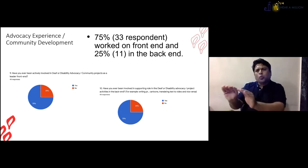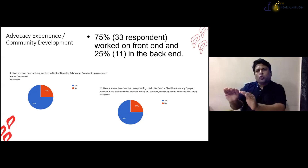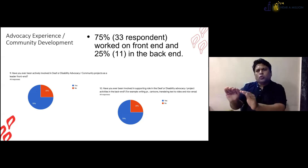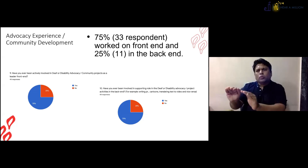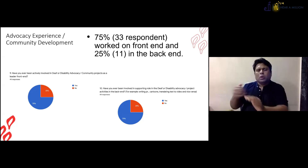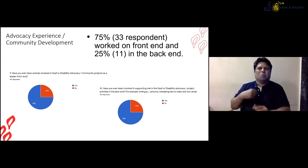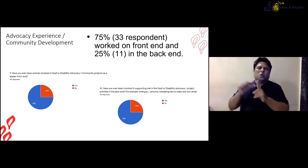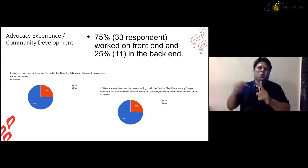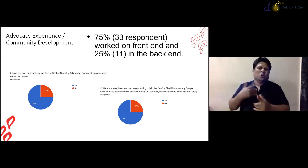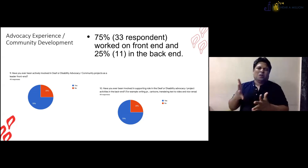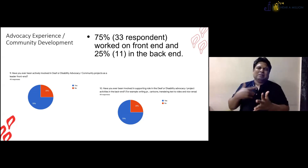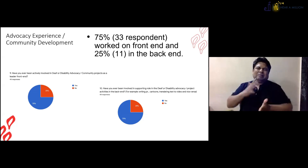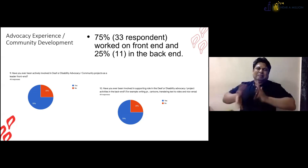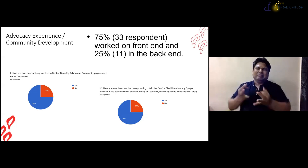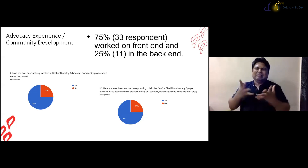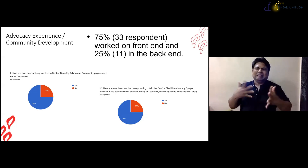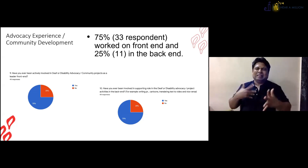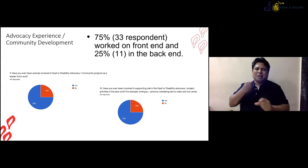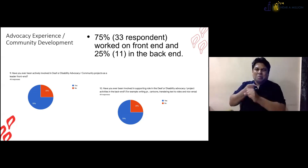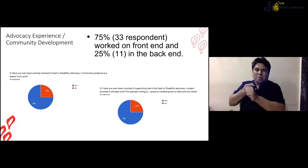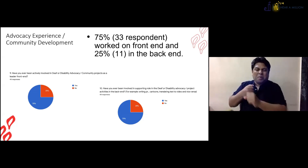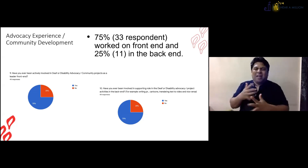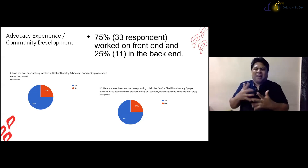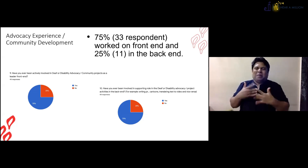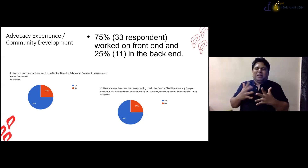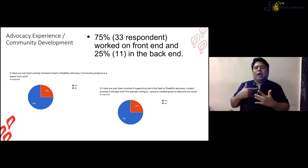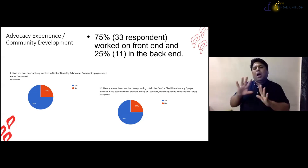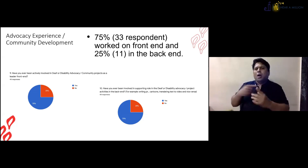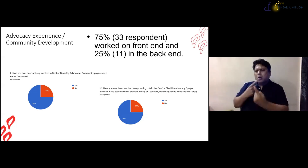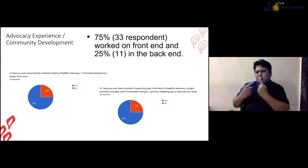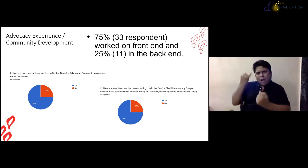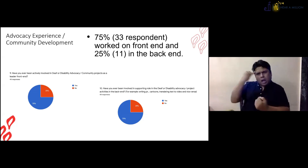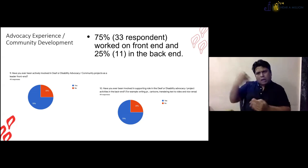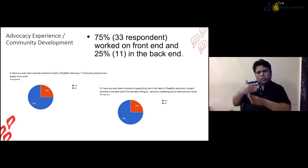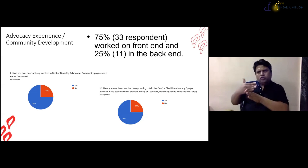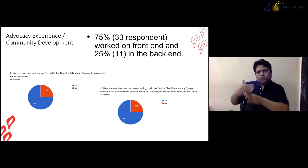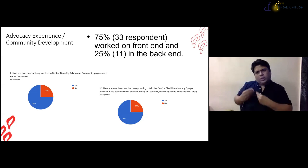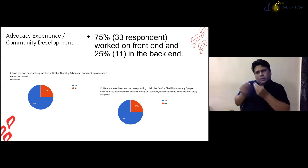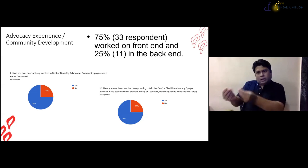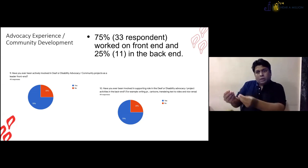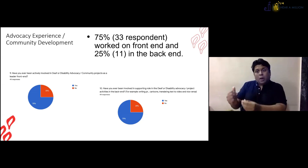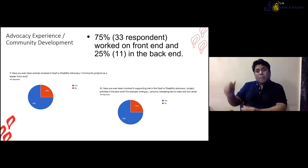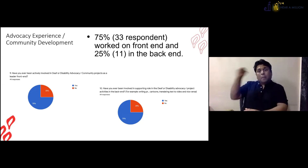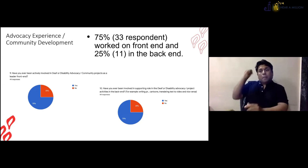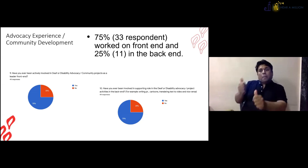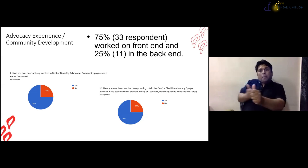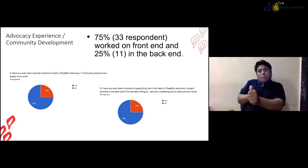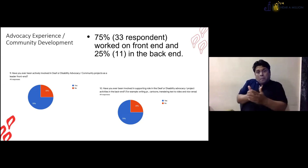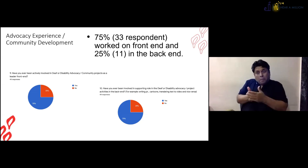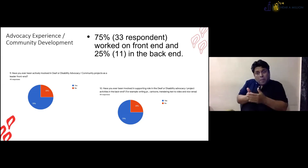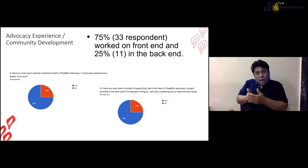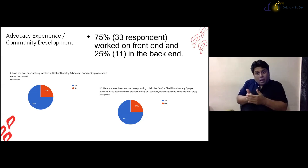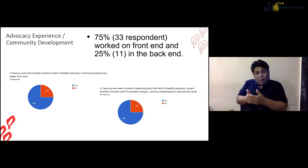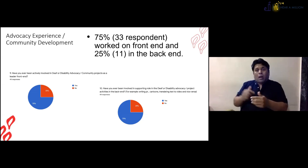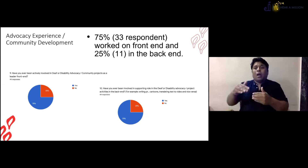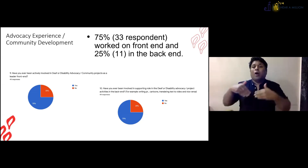back. Like, for example, we're more of a supporter, but I don't do it because I feel that my sign language skills are not that great or anything. But I do share my ideas